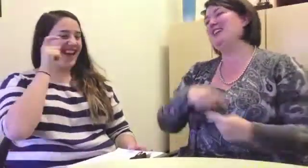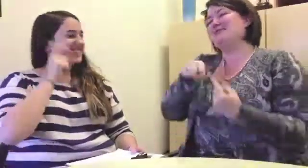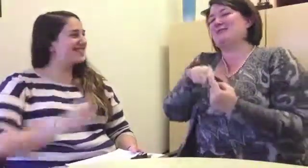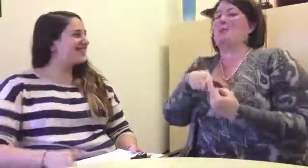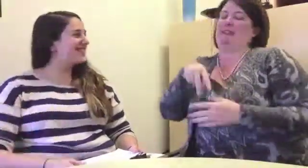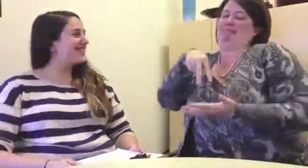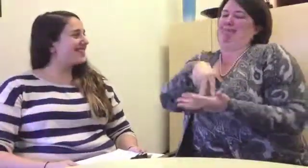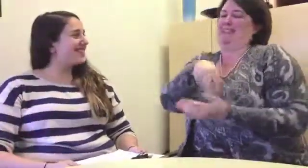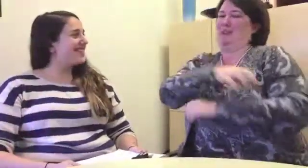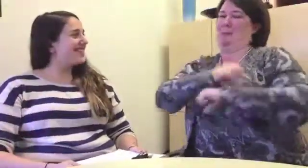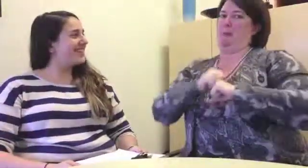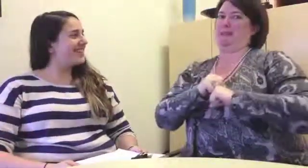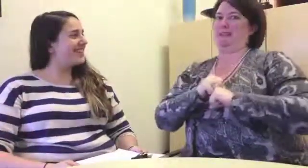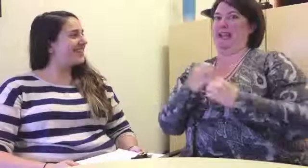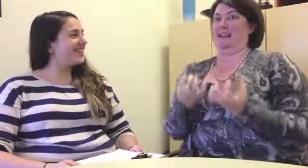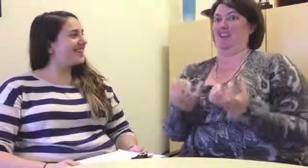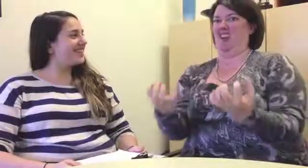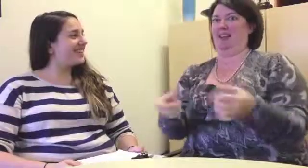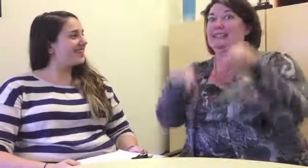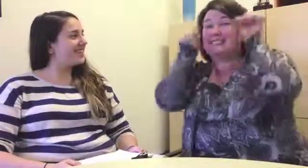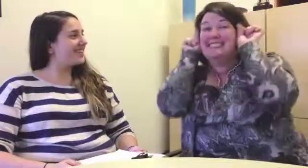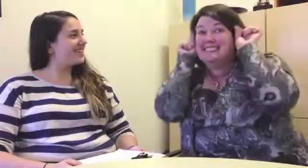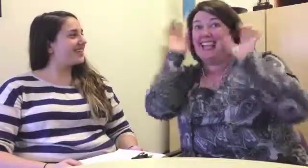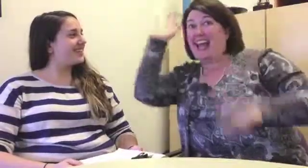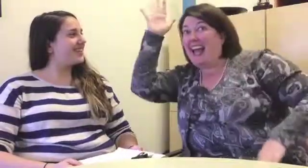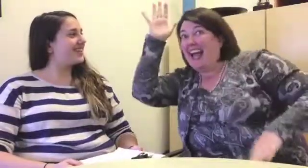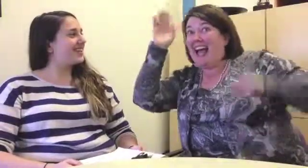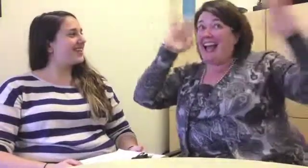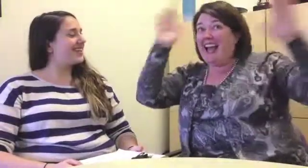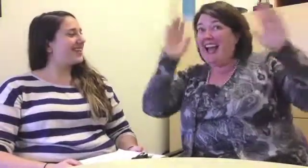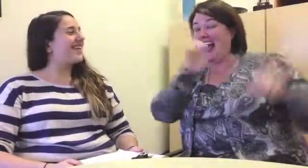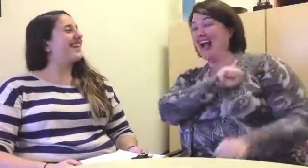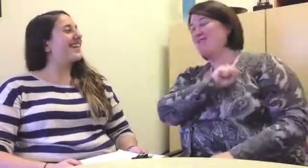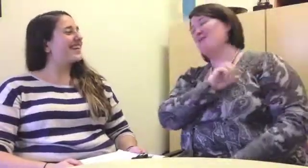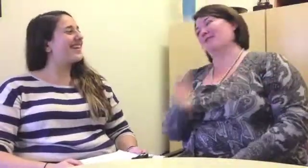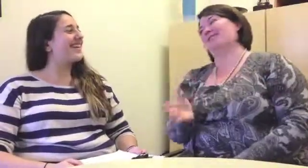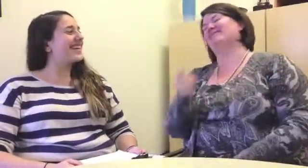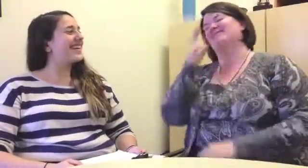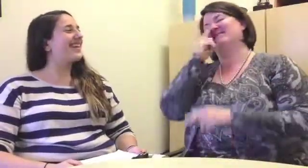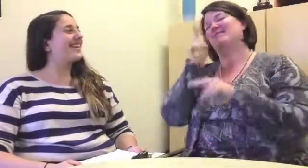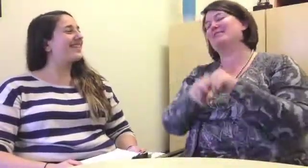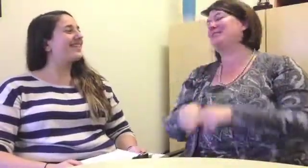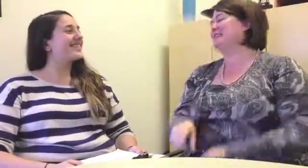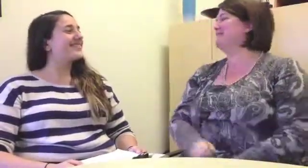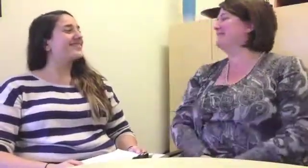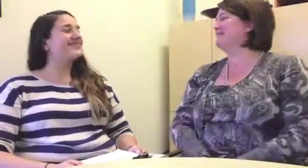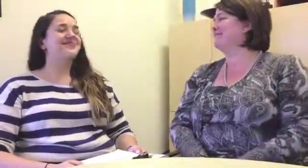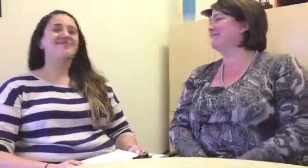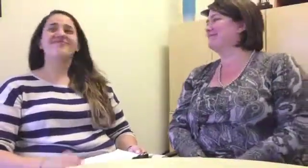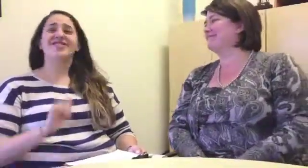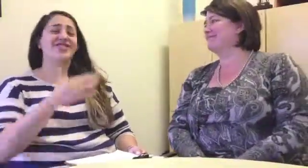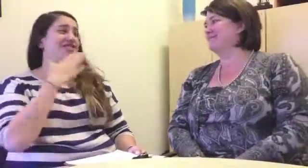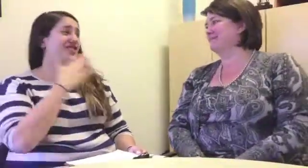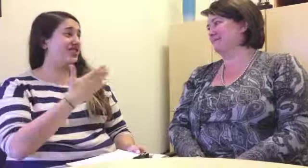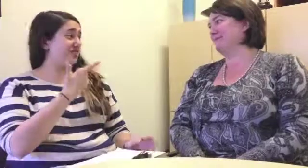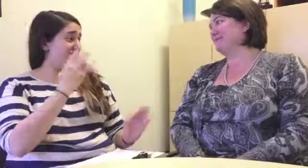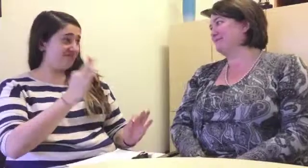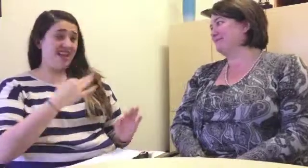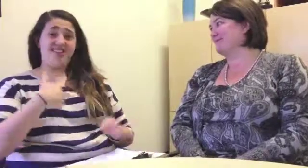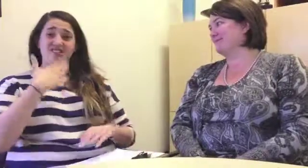That's great. I love those. Yeah, it was very cool. So as soon as Warren got up on stage and turned around, all he saw was the